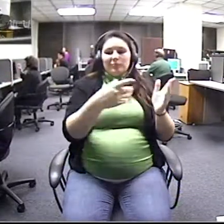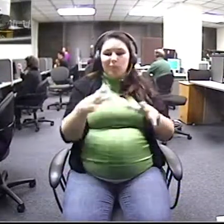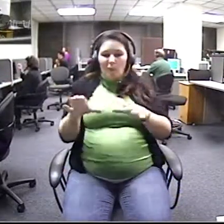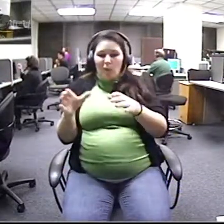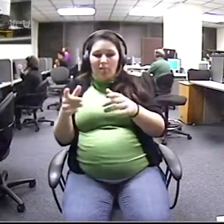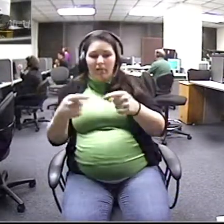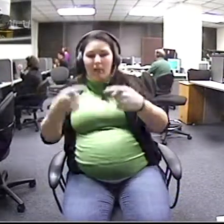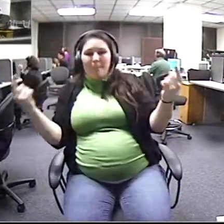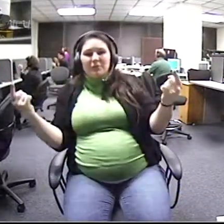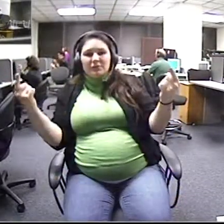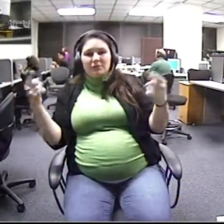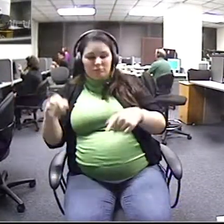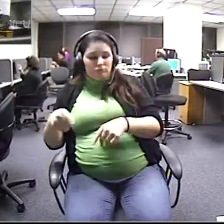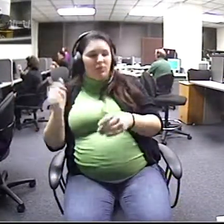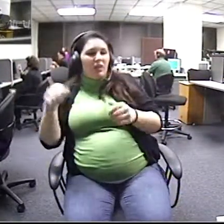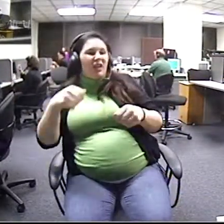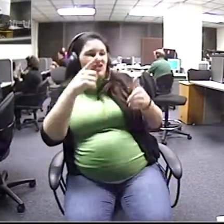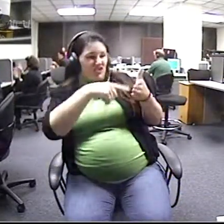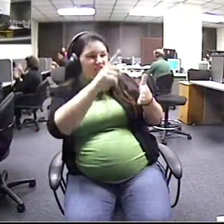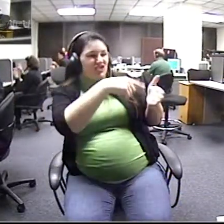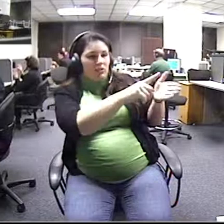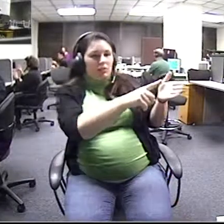This power is called judicial review.